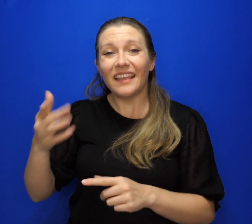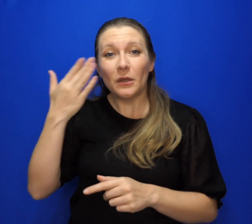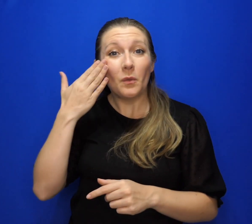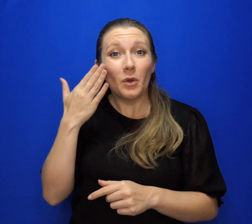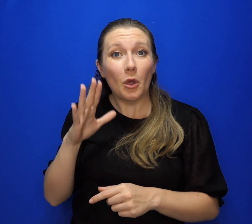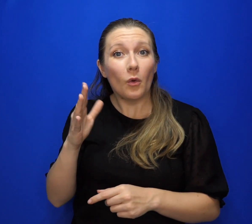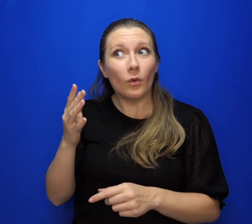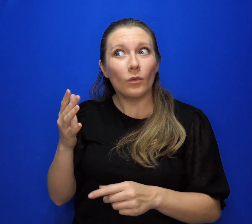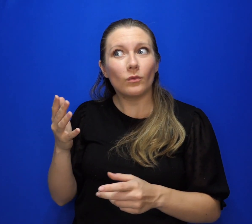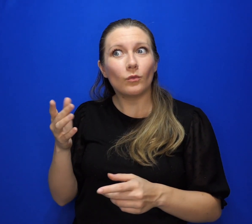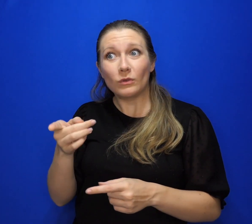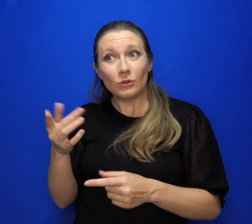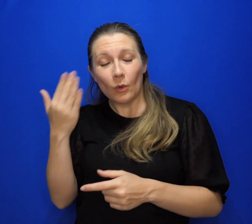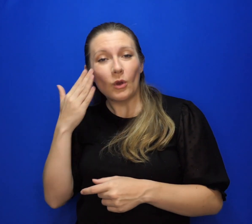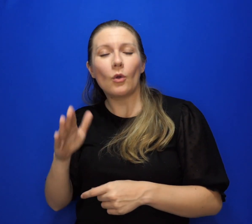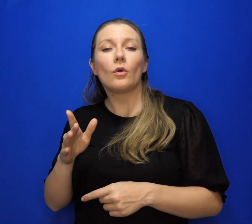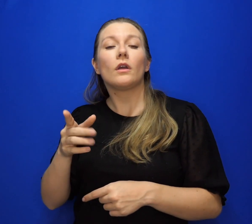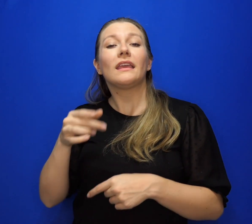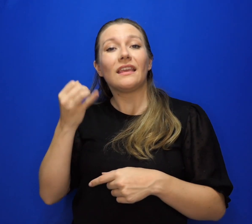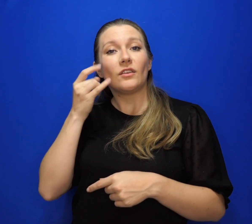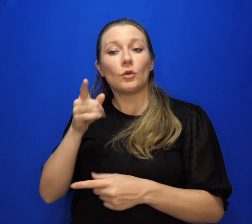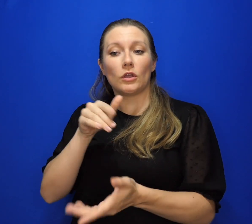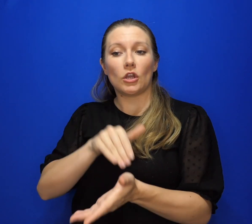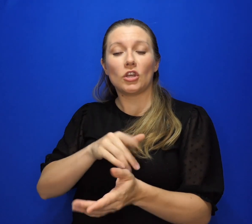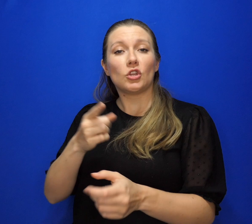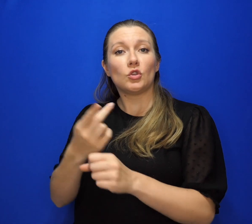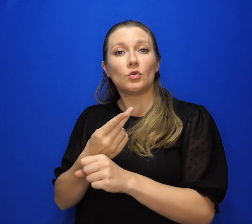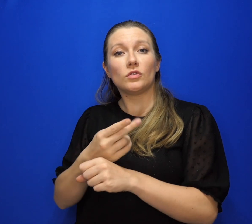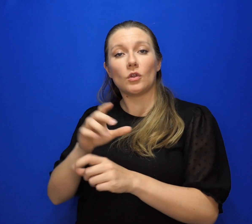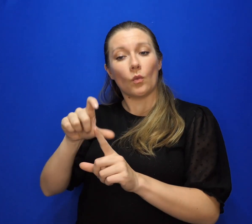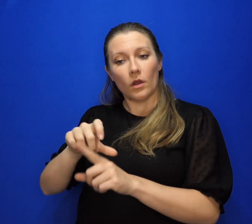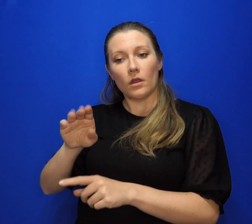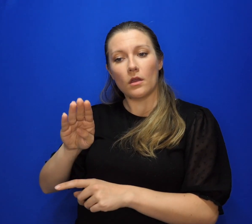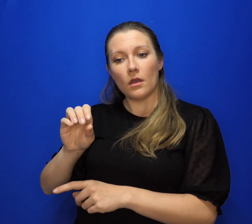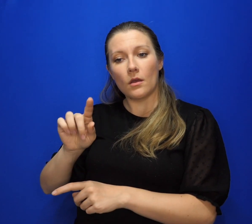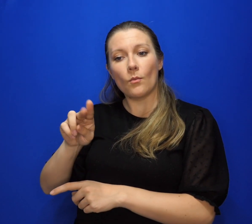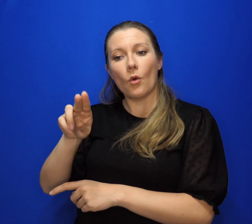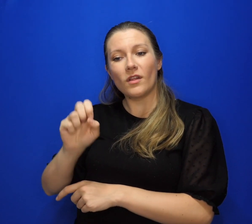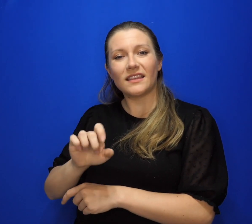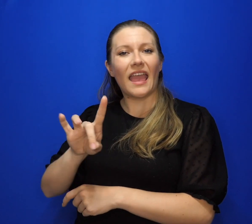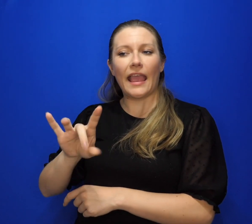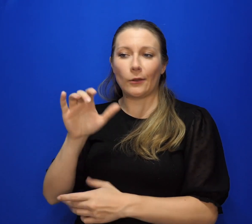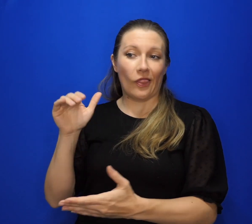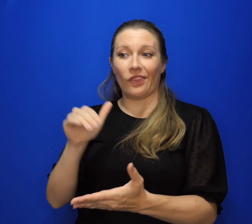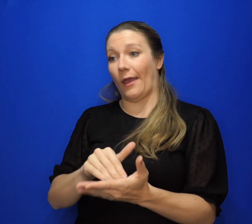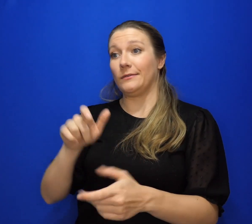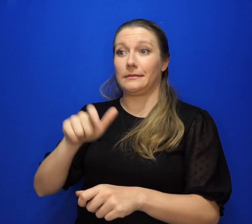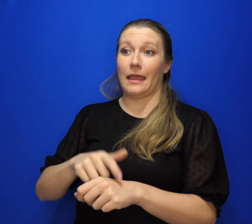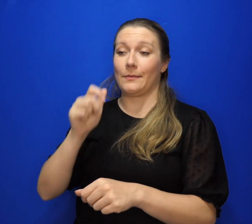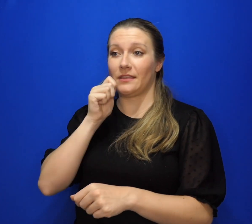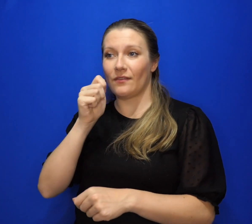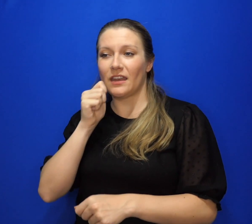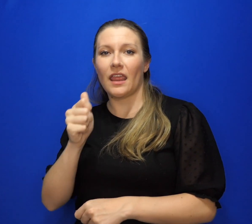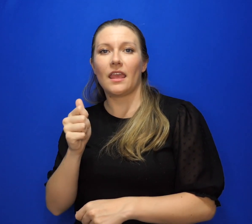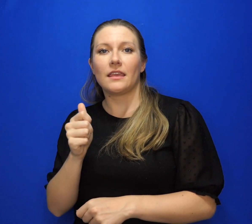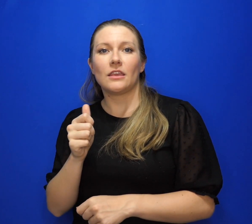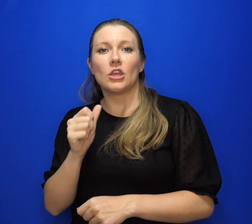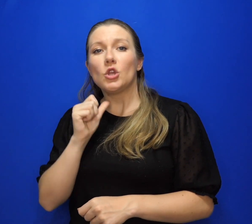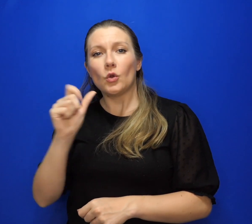a doctor and you use the word bolus 800,000 times a day, there's no world where you think this person doesn't understand bolus.